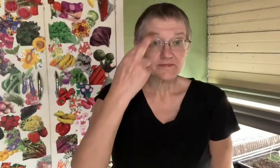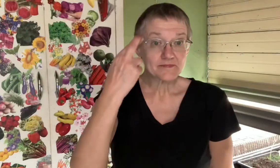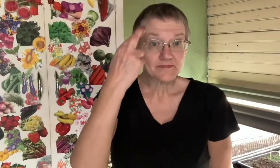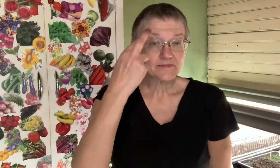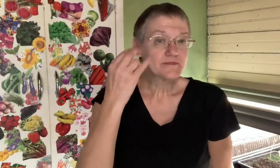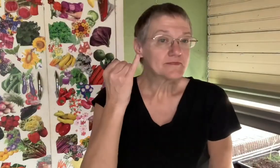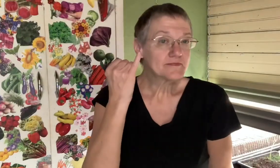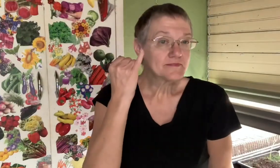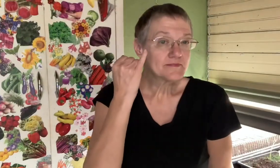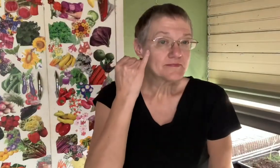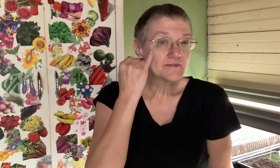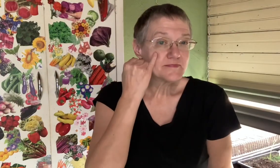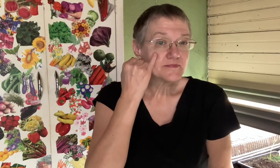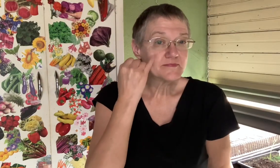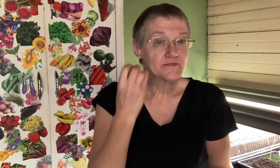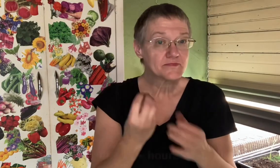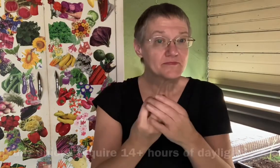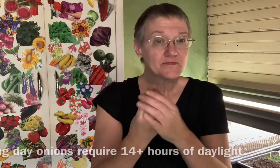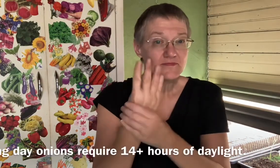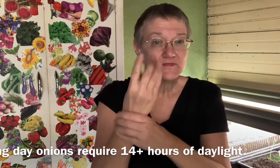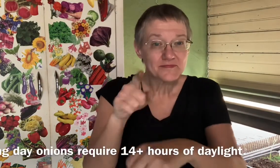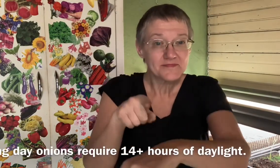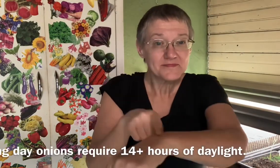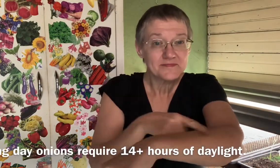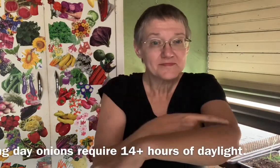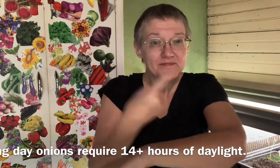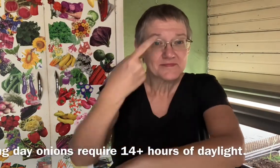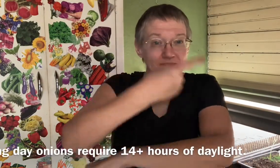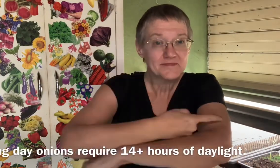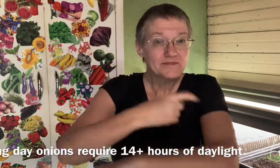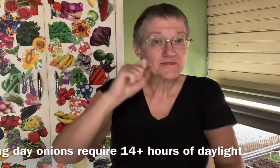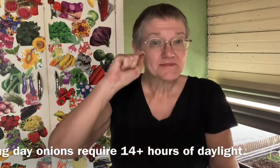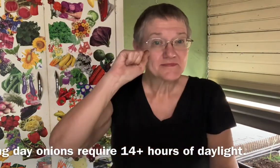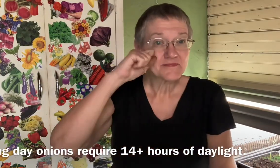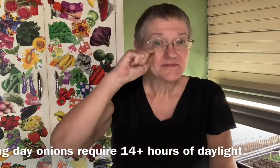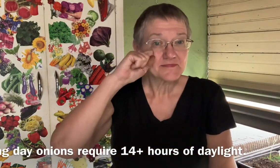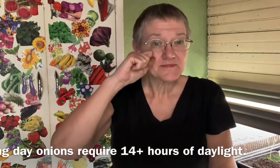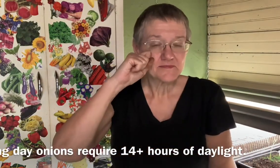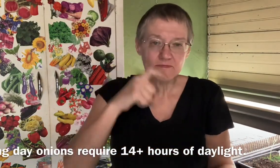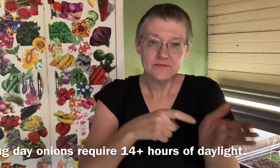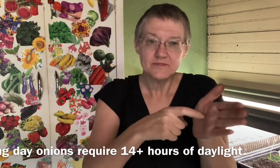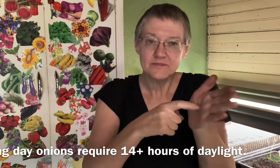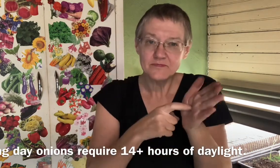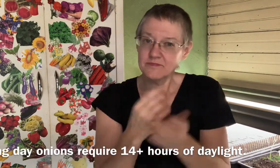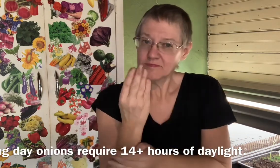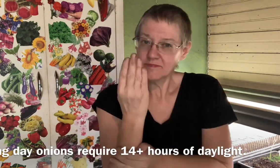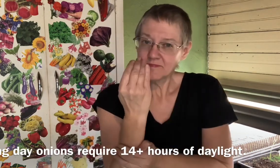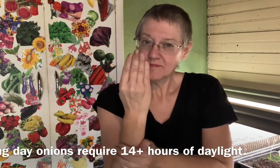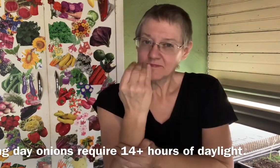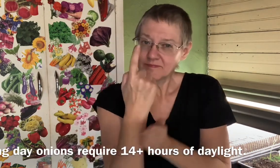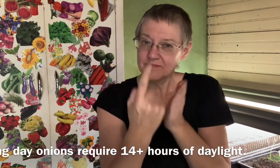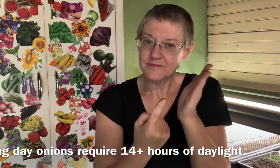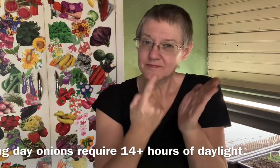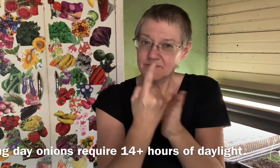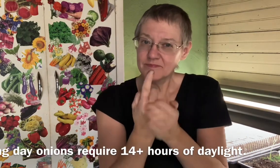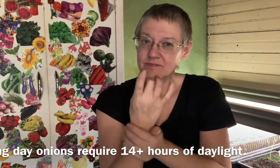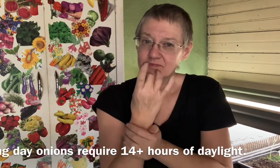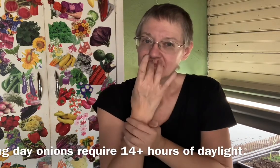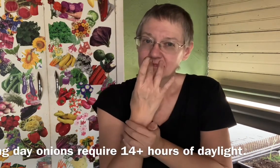So if you're growing long day onions, which require 14 hours of sunlight